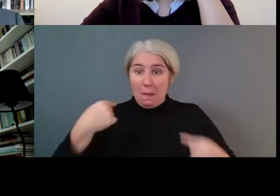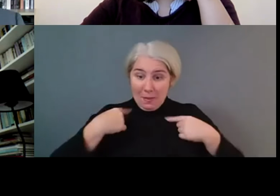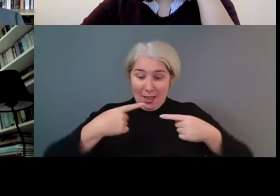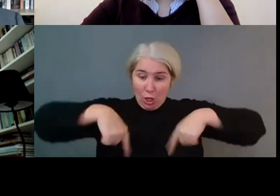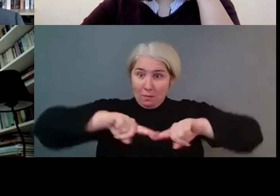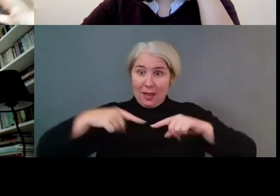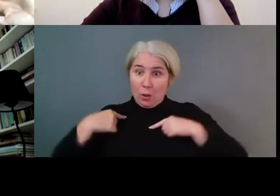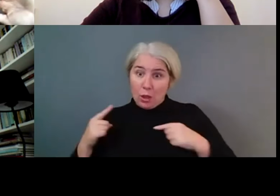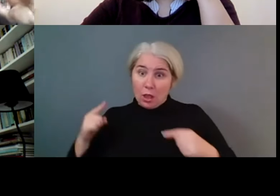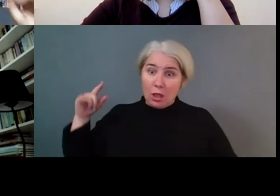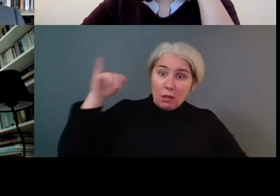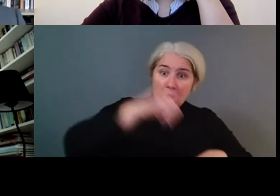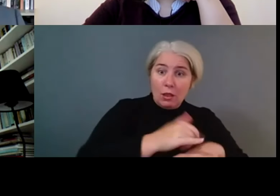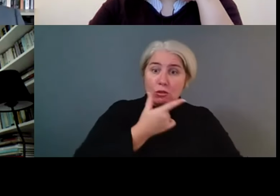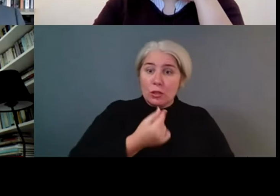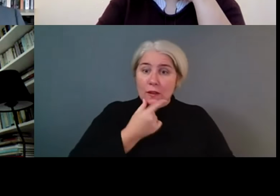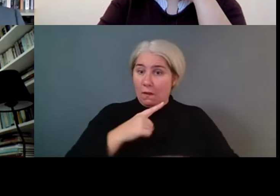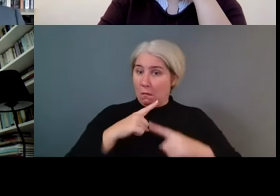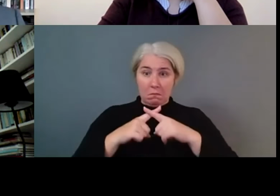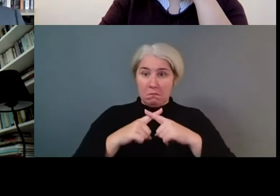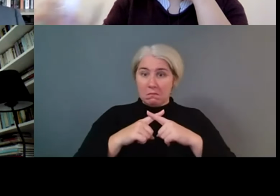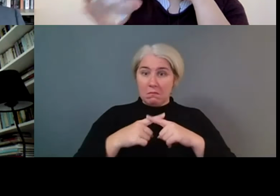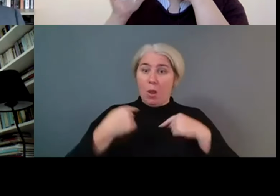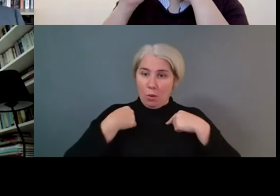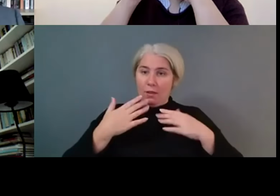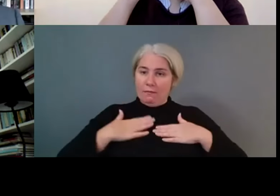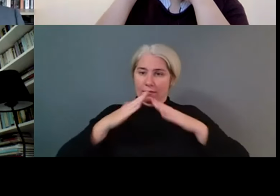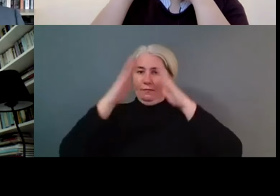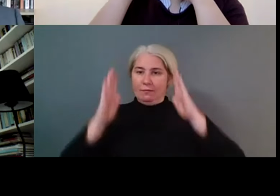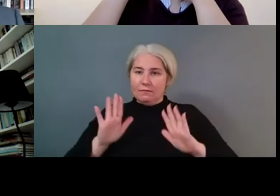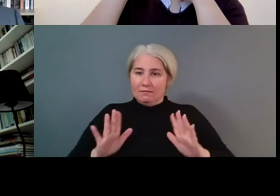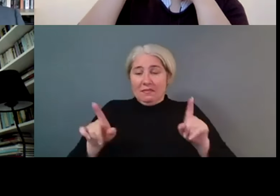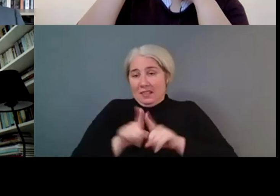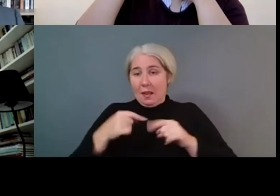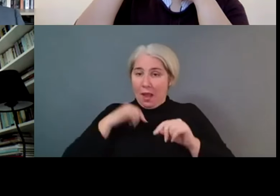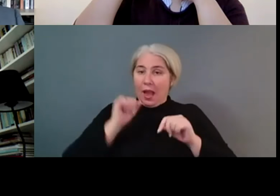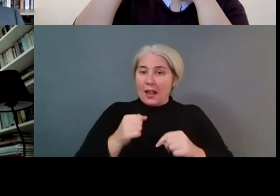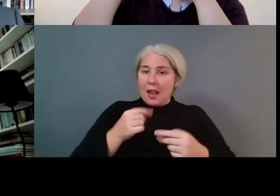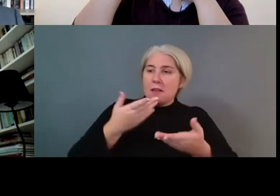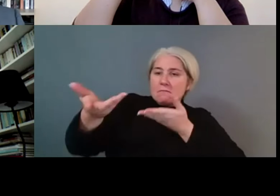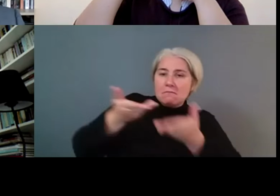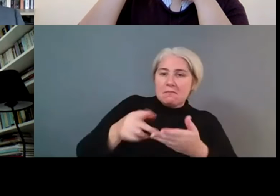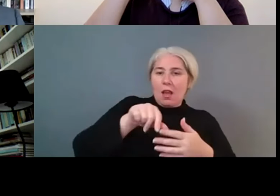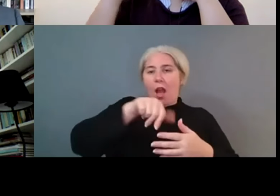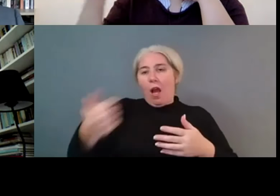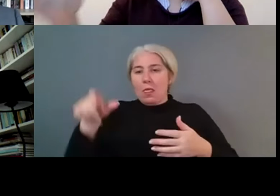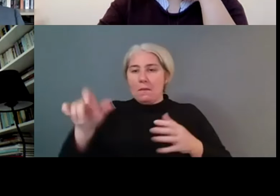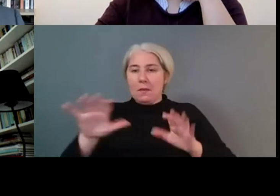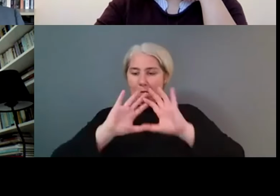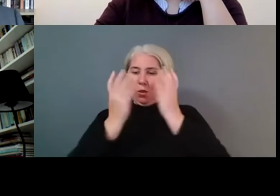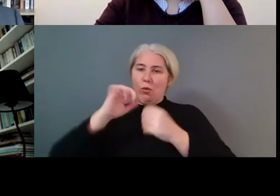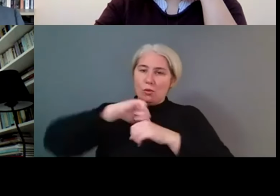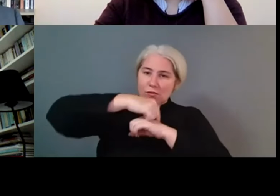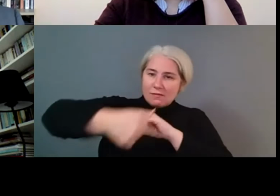So just you can go through secretariat and to ask meetings with the